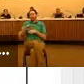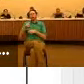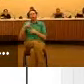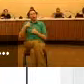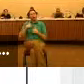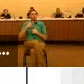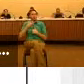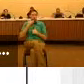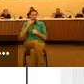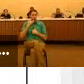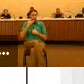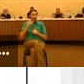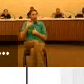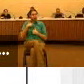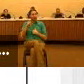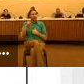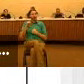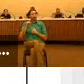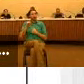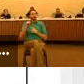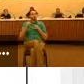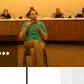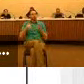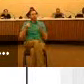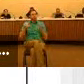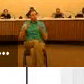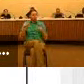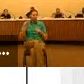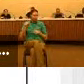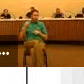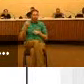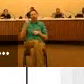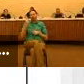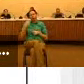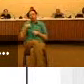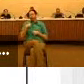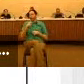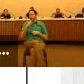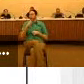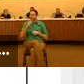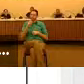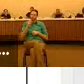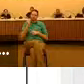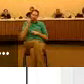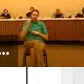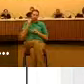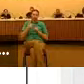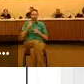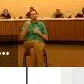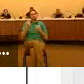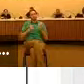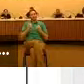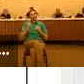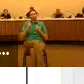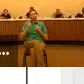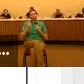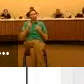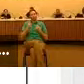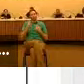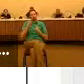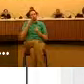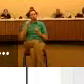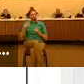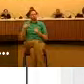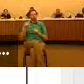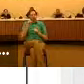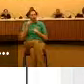Would I prefer there be a sidewalk there? I would, but I get that from a vehicular traffic, you're